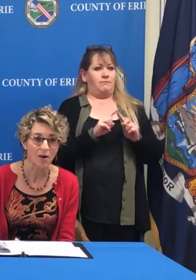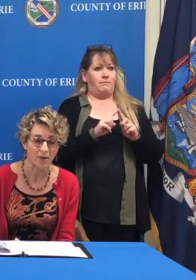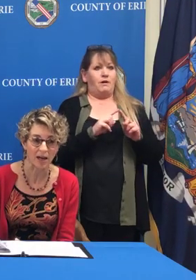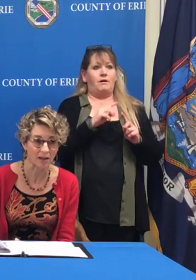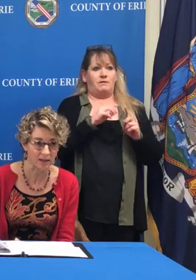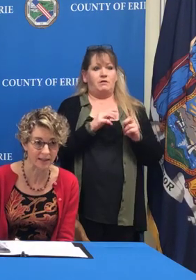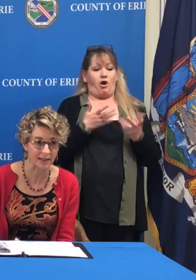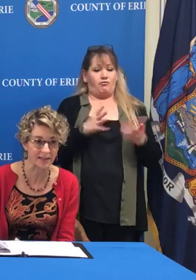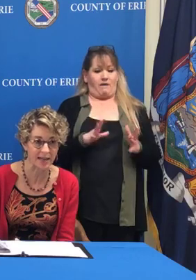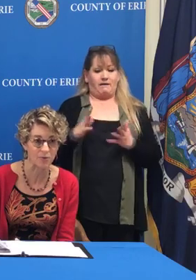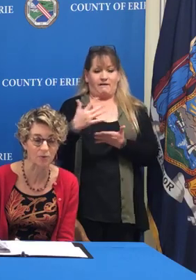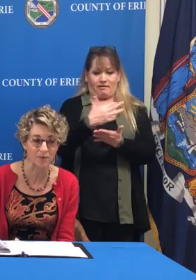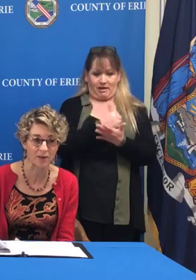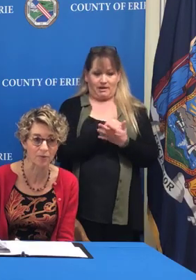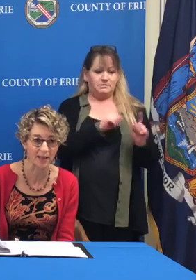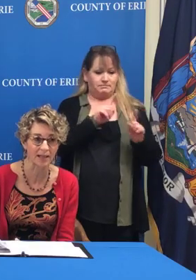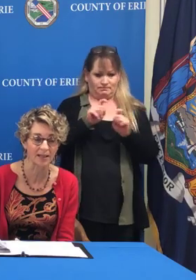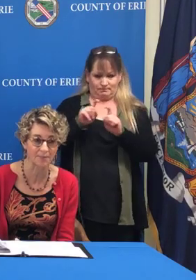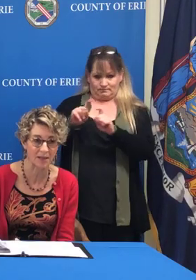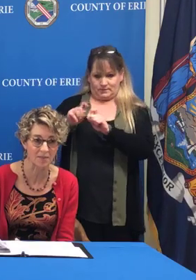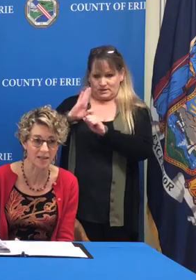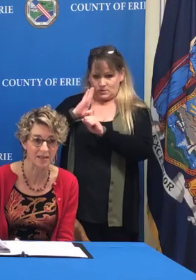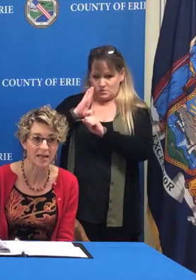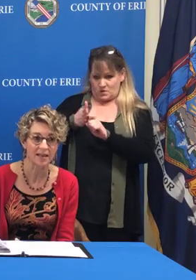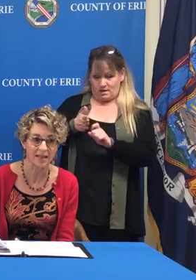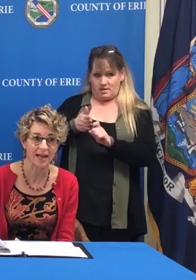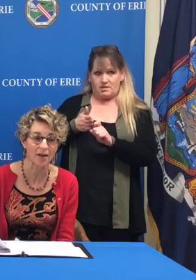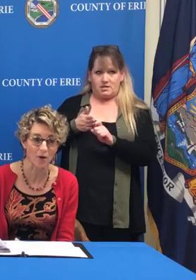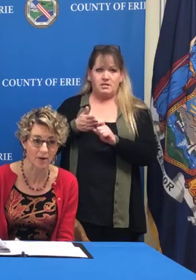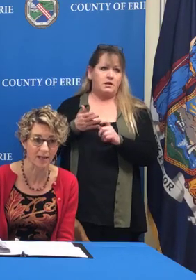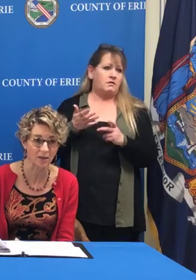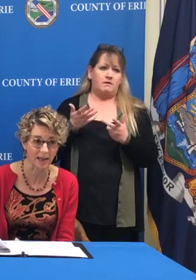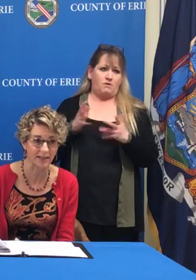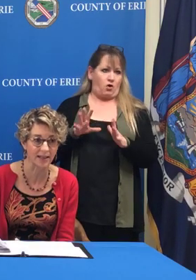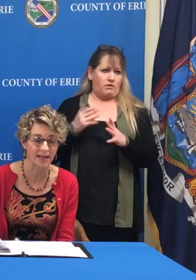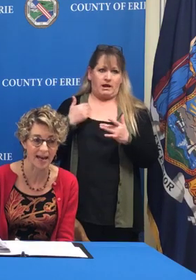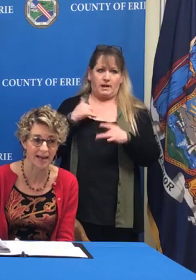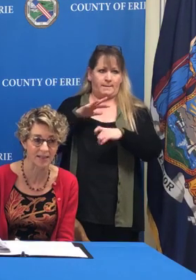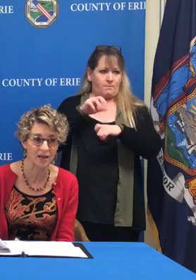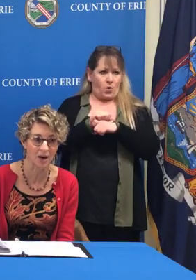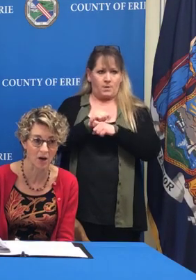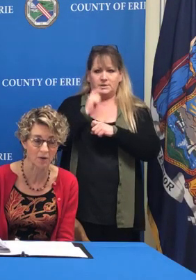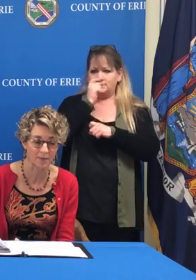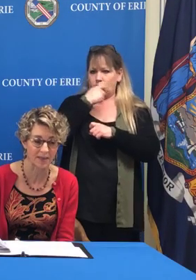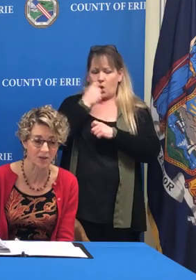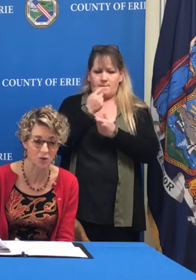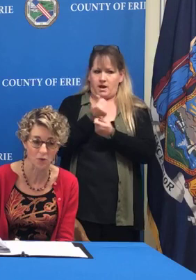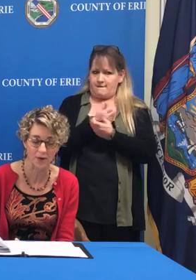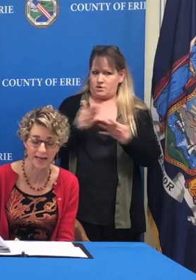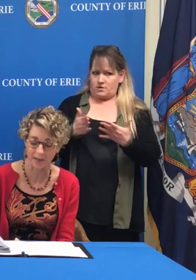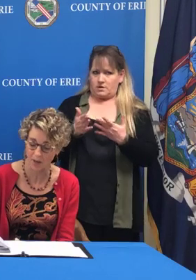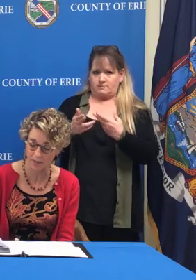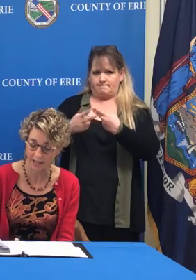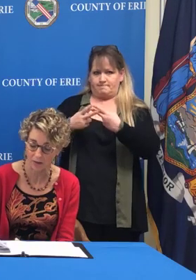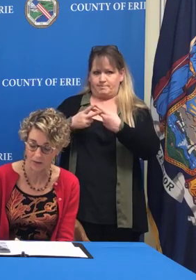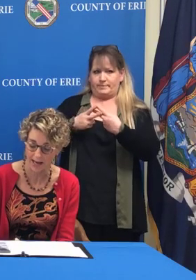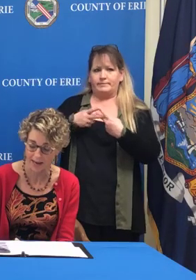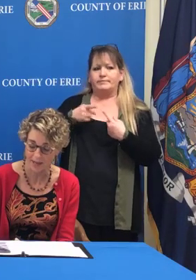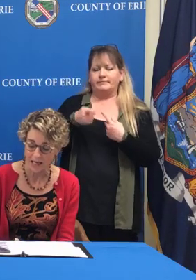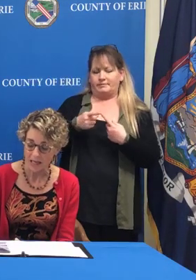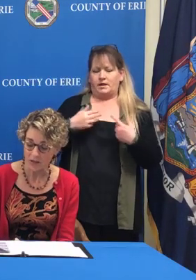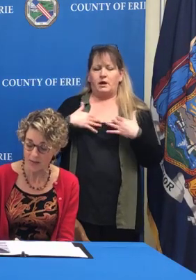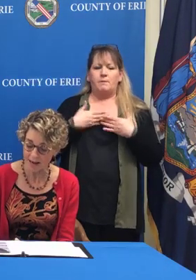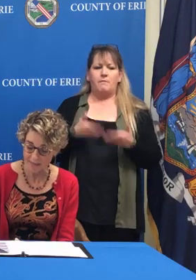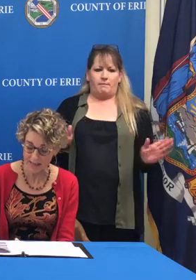today. We're not collecting today. They're running specimens that they had already collected and are being stored at the Public Health